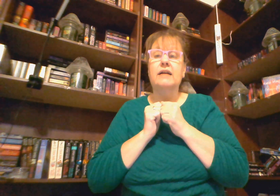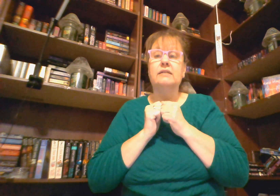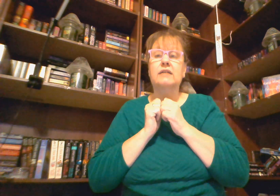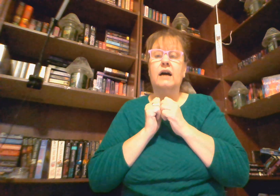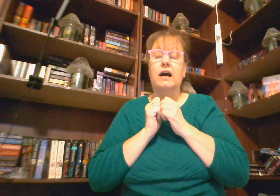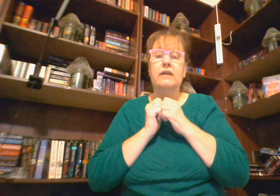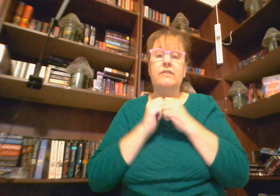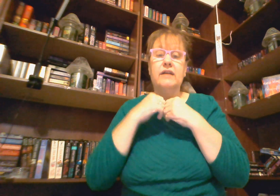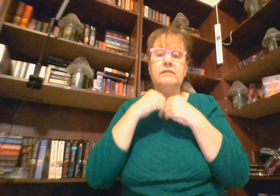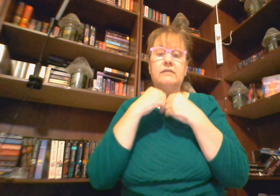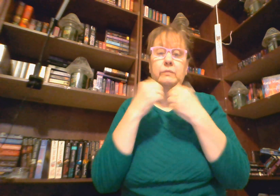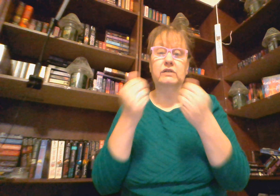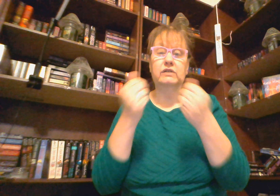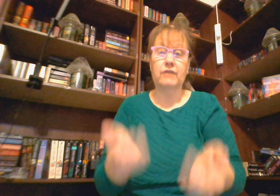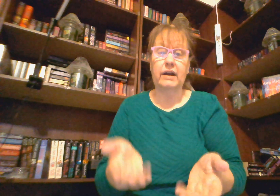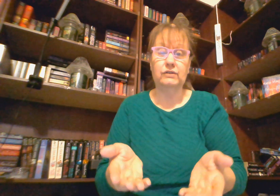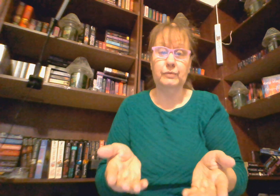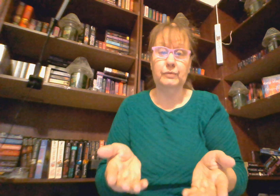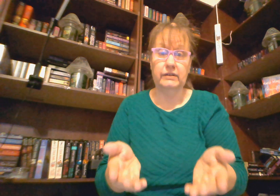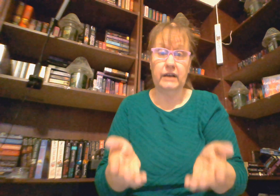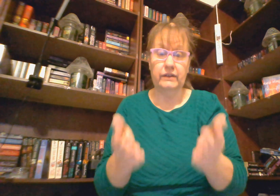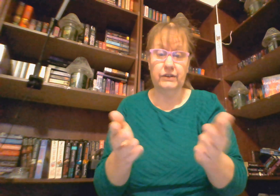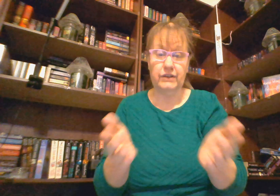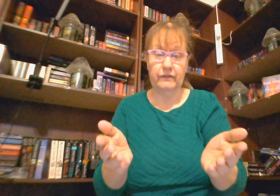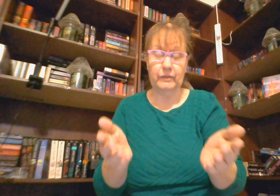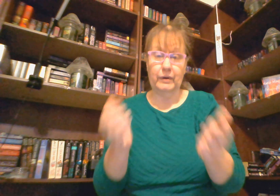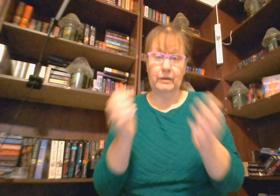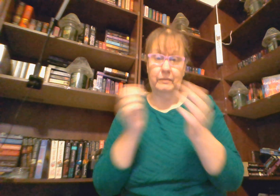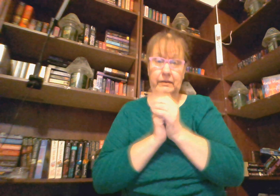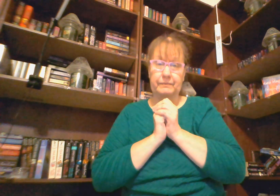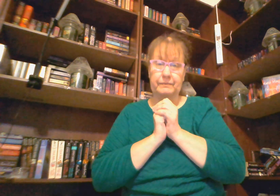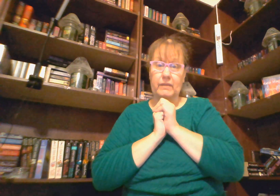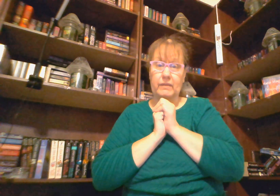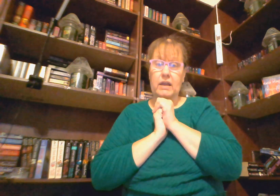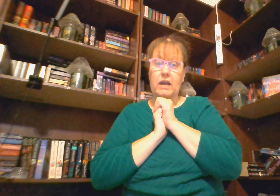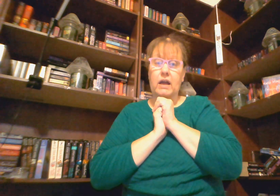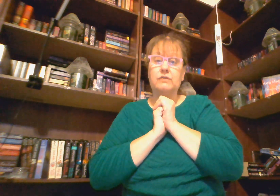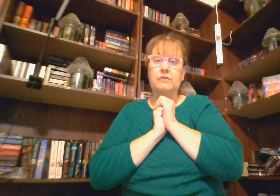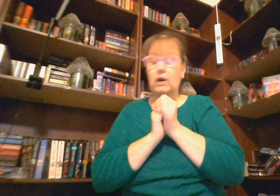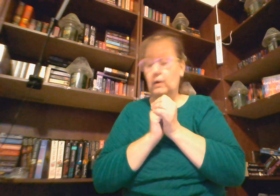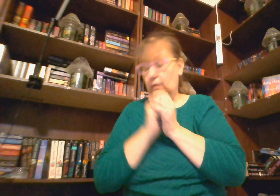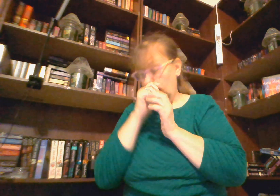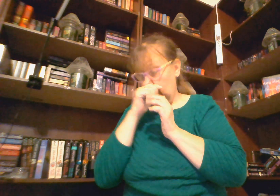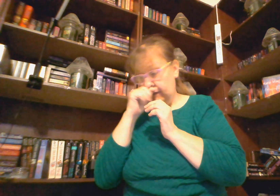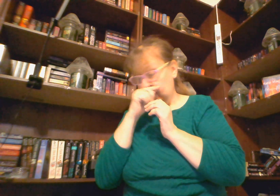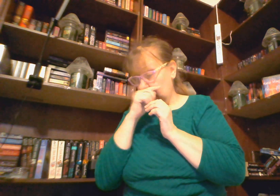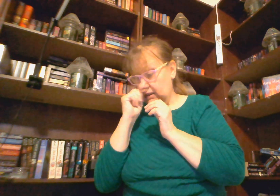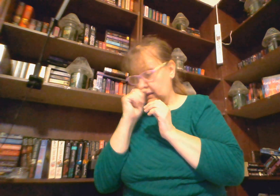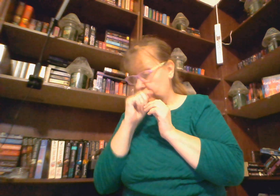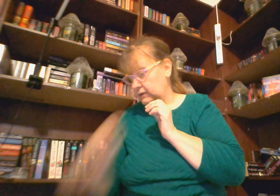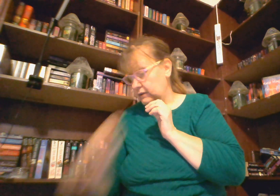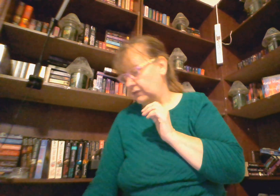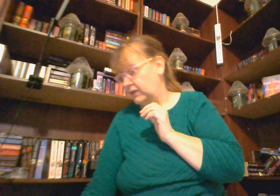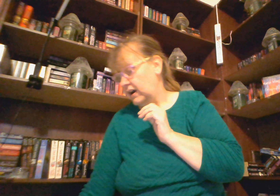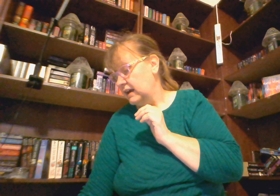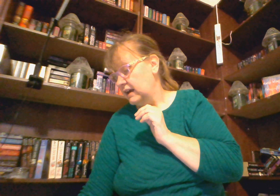And then someone tries to burn down the sheriff department. So we have to read the book to find out.